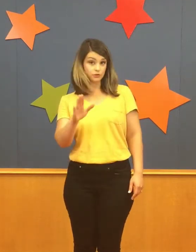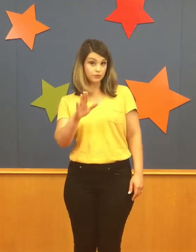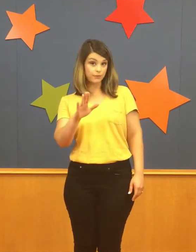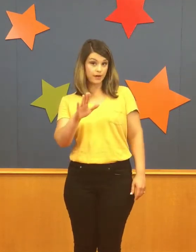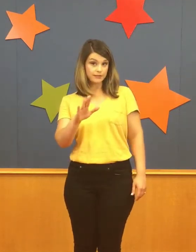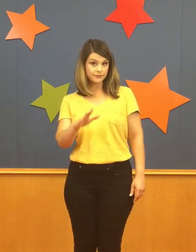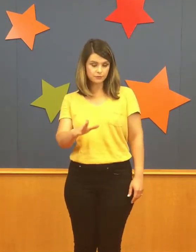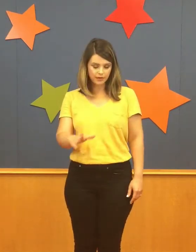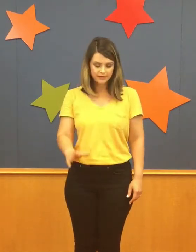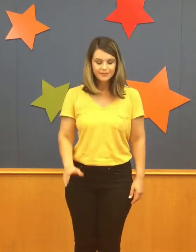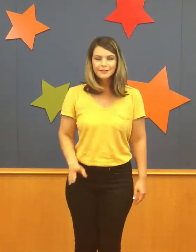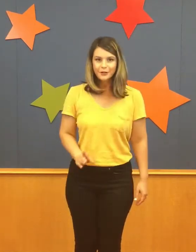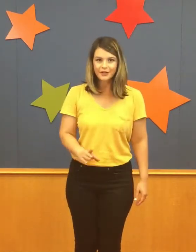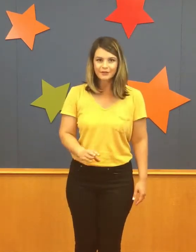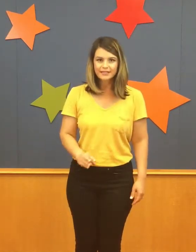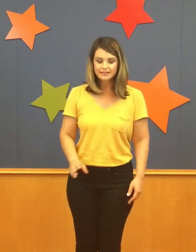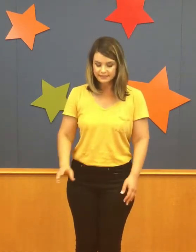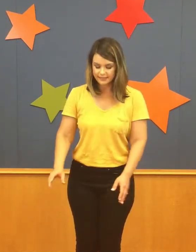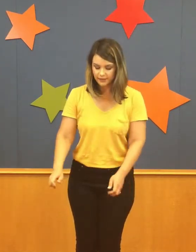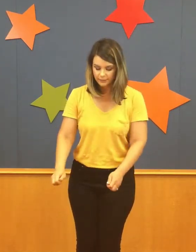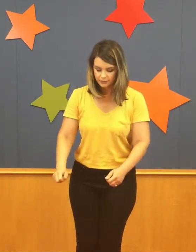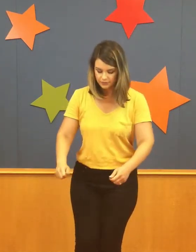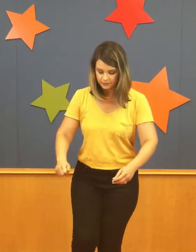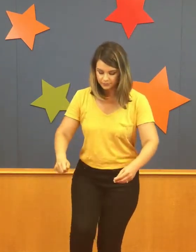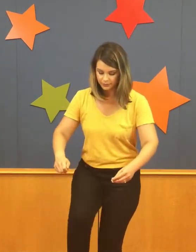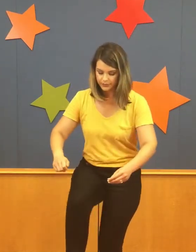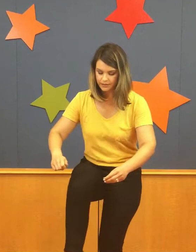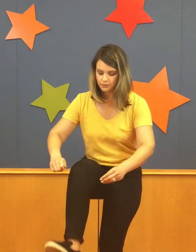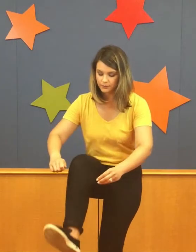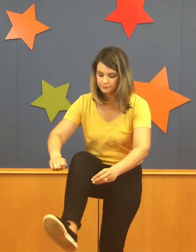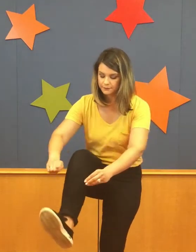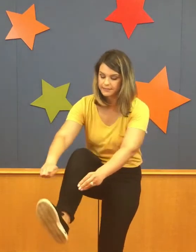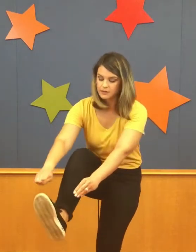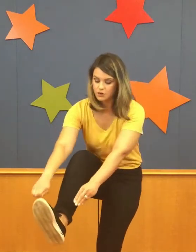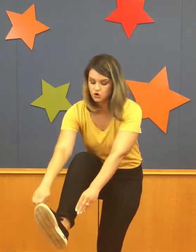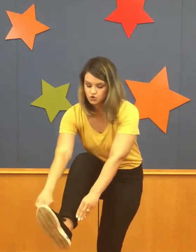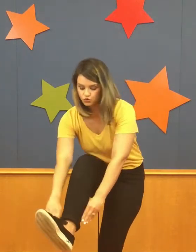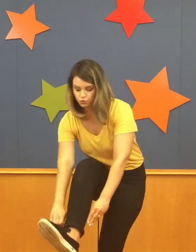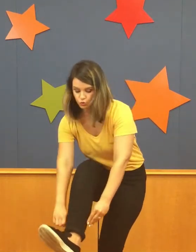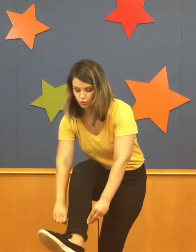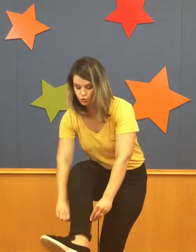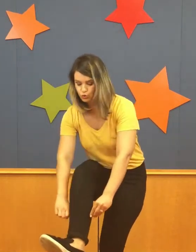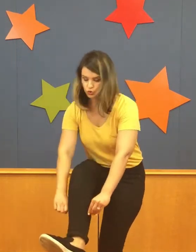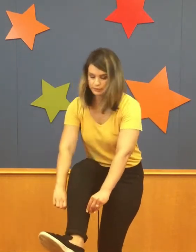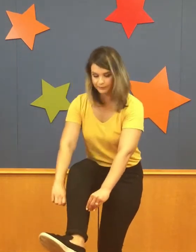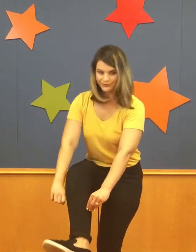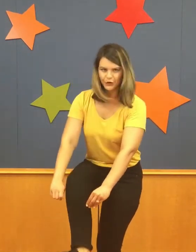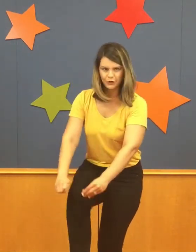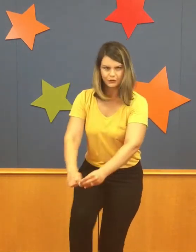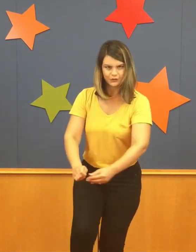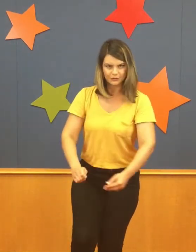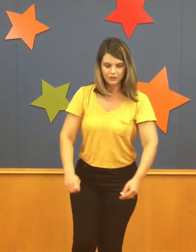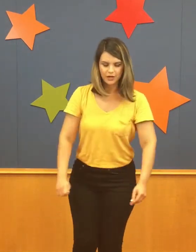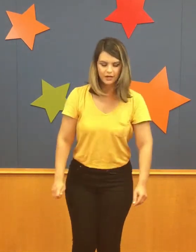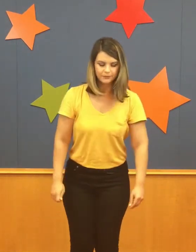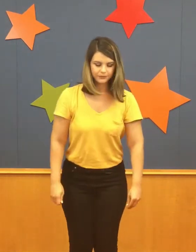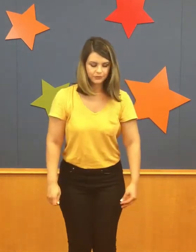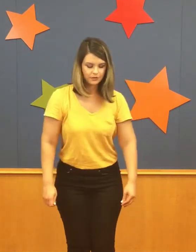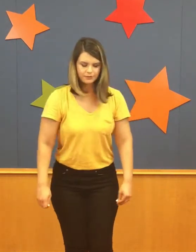But you can do 4 paws if you want. Okay, ready? Let's take our boot, put it on 1 foot.